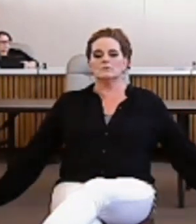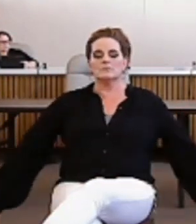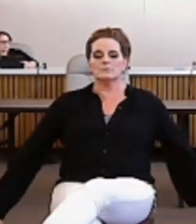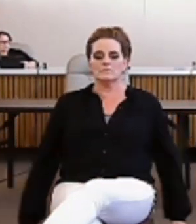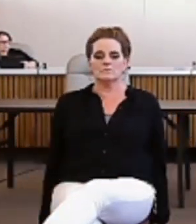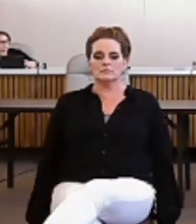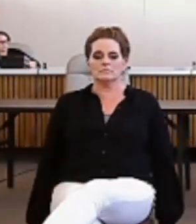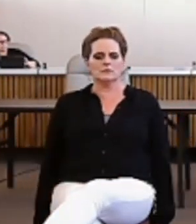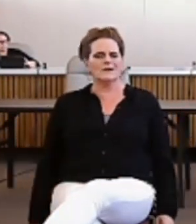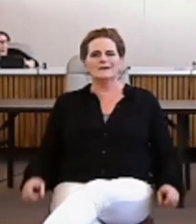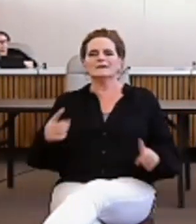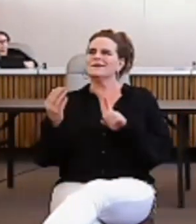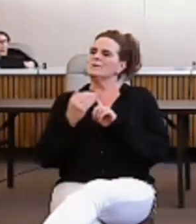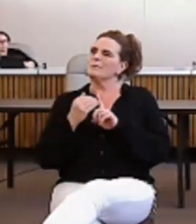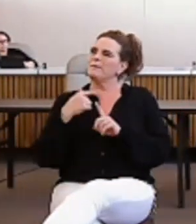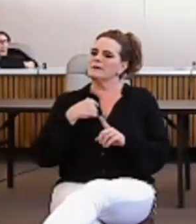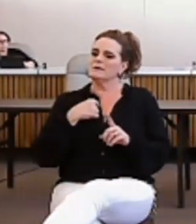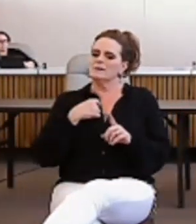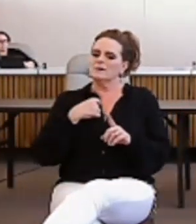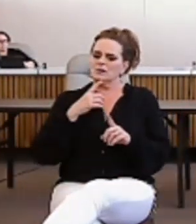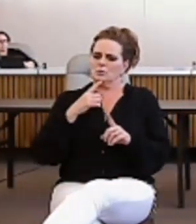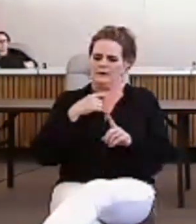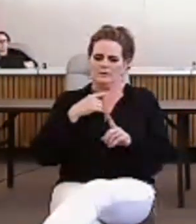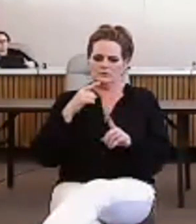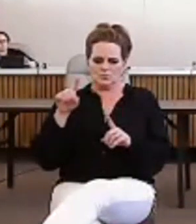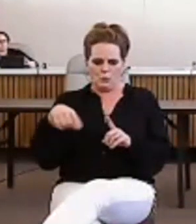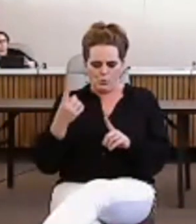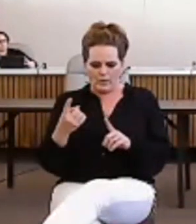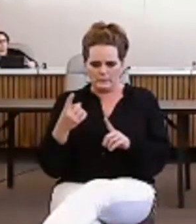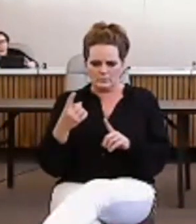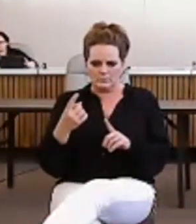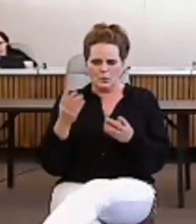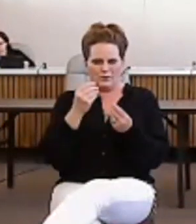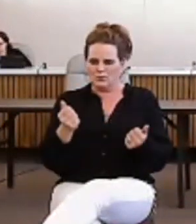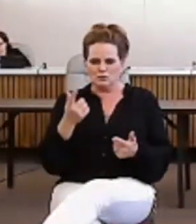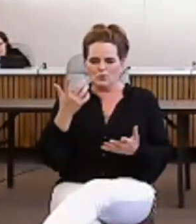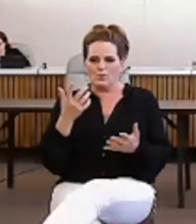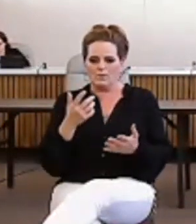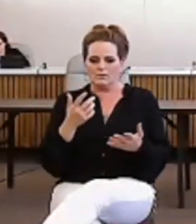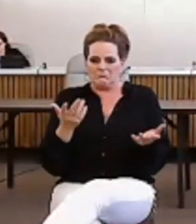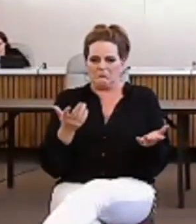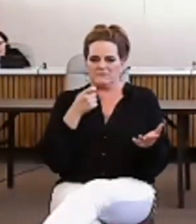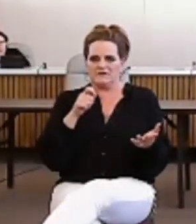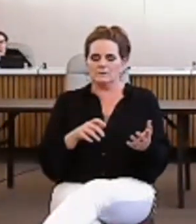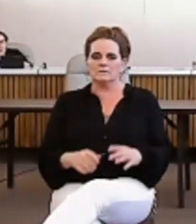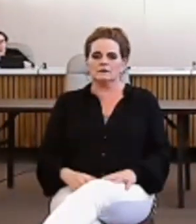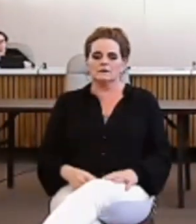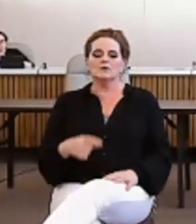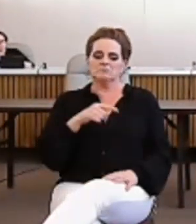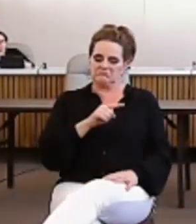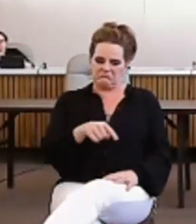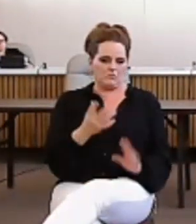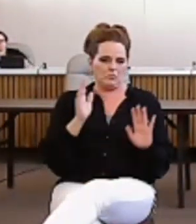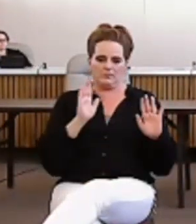Can you remind me, Jenny, do we have a standalone resolution for this, or is this one we're just doing, Just doing. just forming?